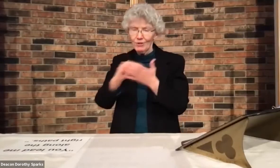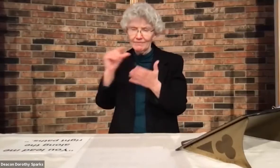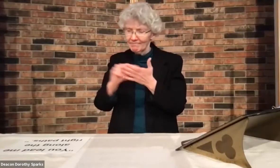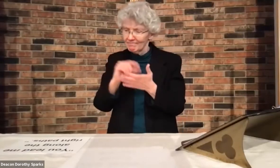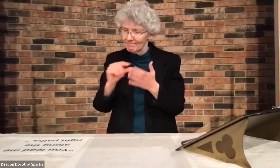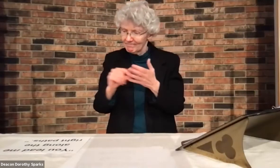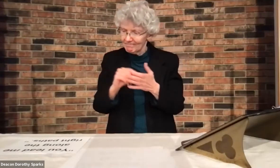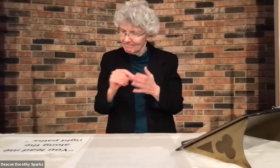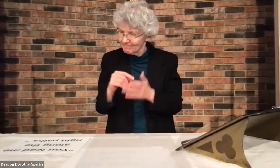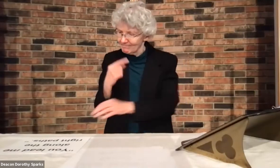Psalms